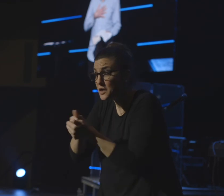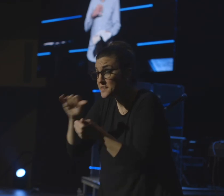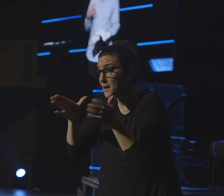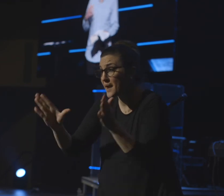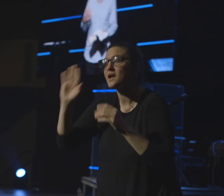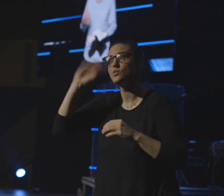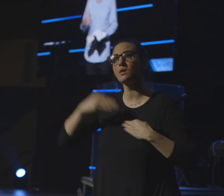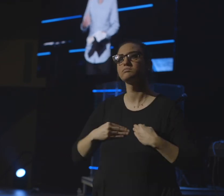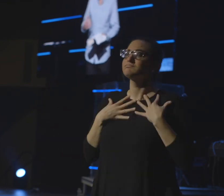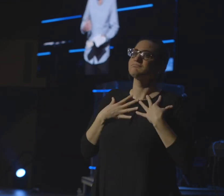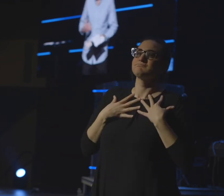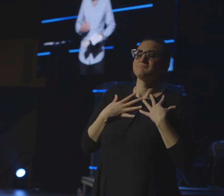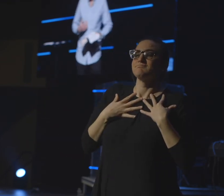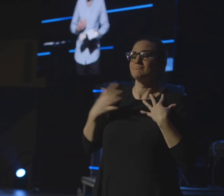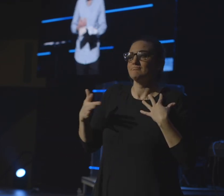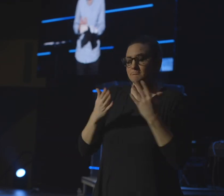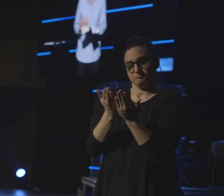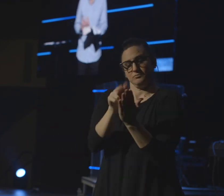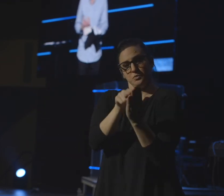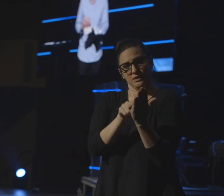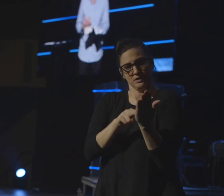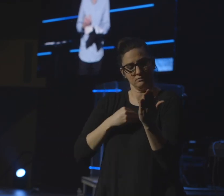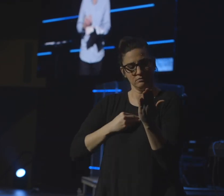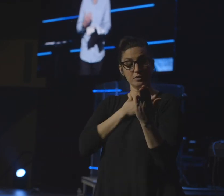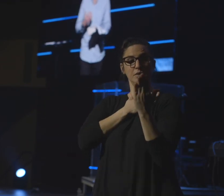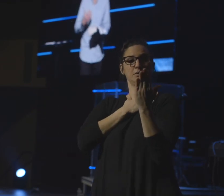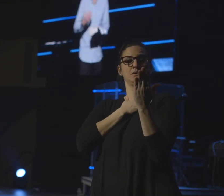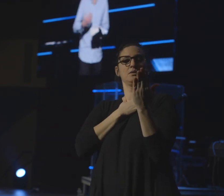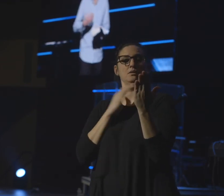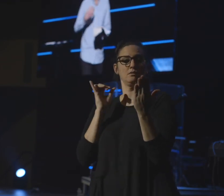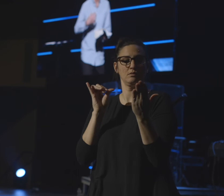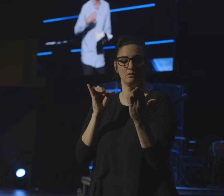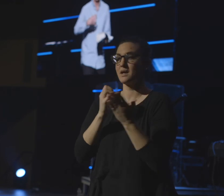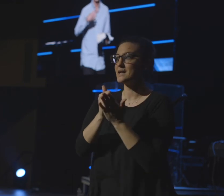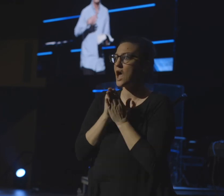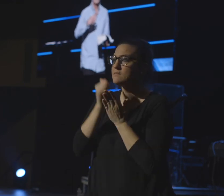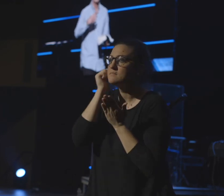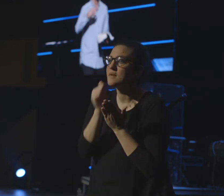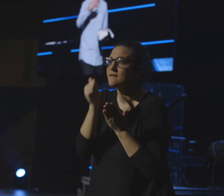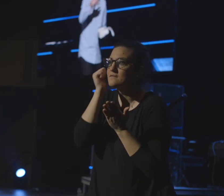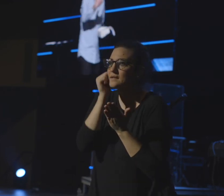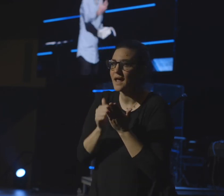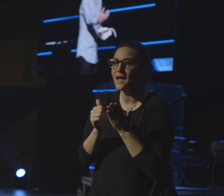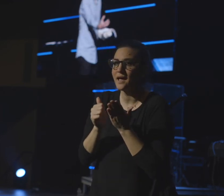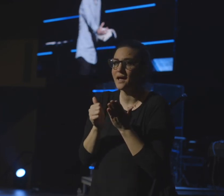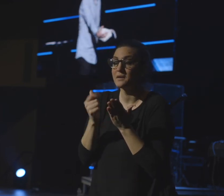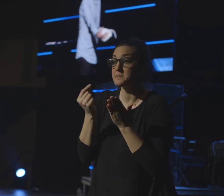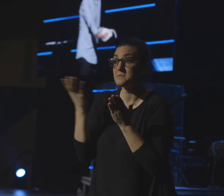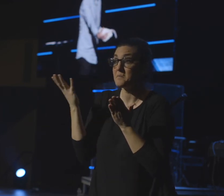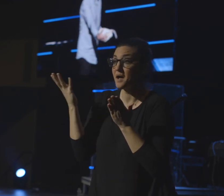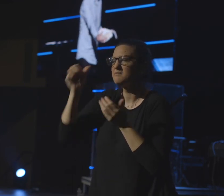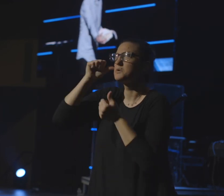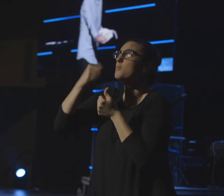And it will help, if you learn how to work with it, to help you day by day live out of the identity that God